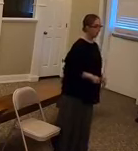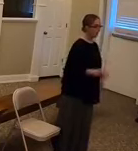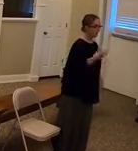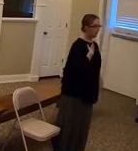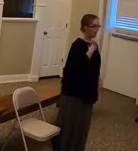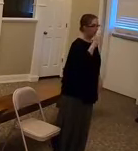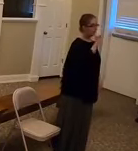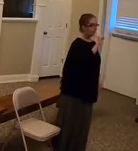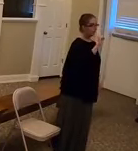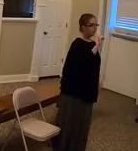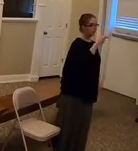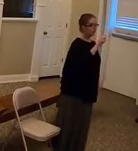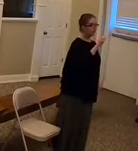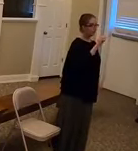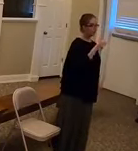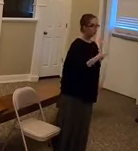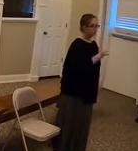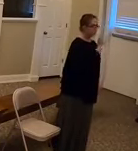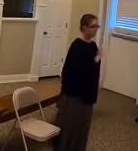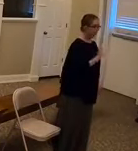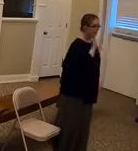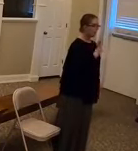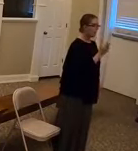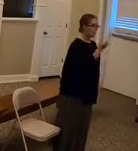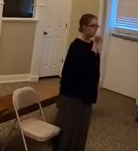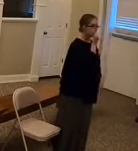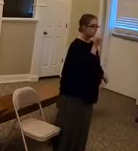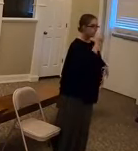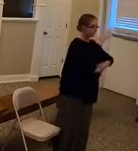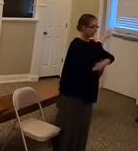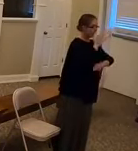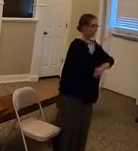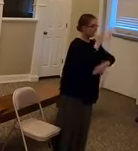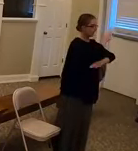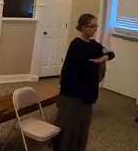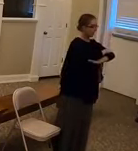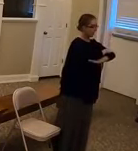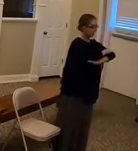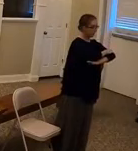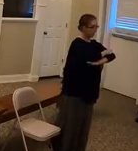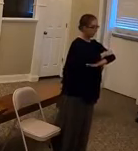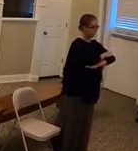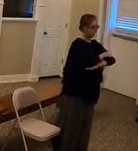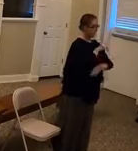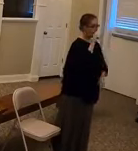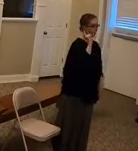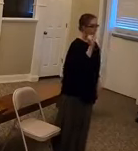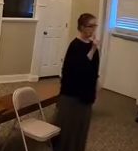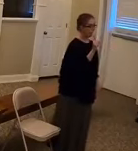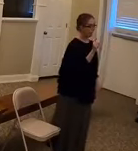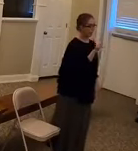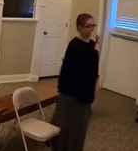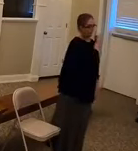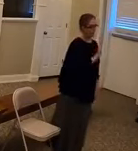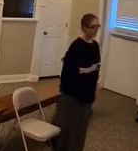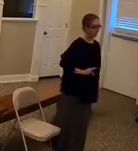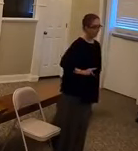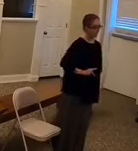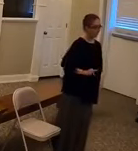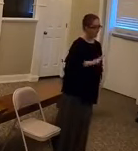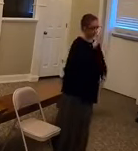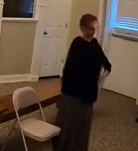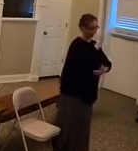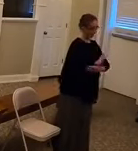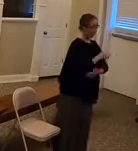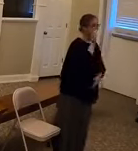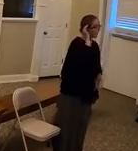for Mephibosheth, saith the king, he shall eat at my table as one of the king's